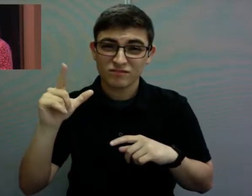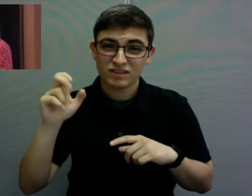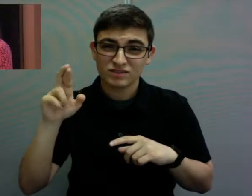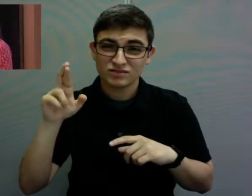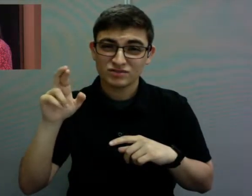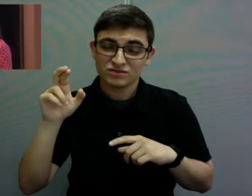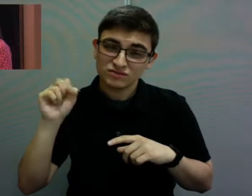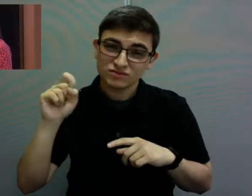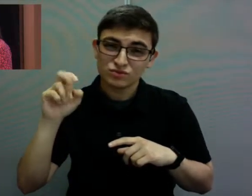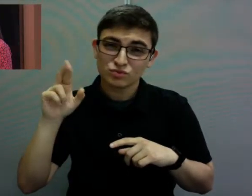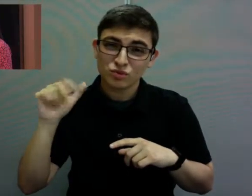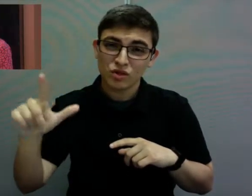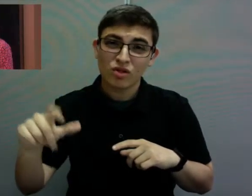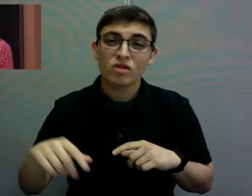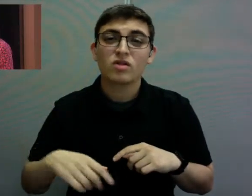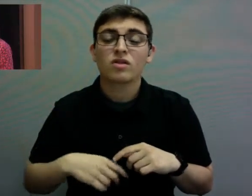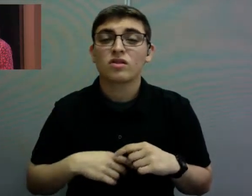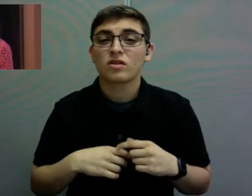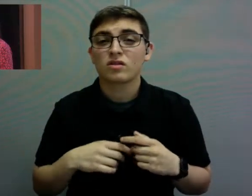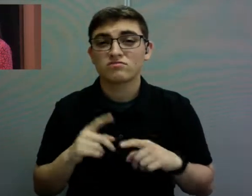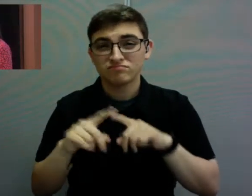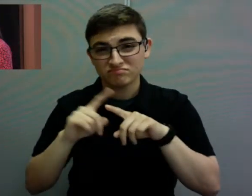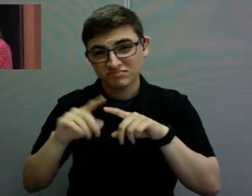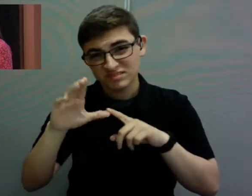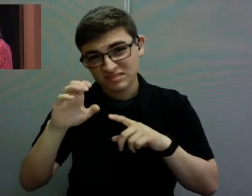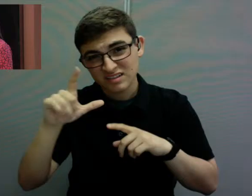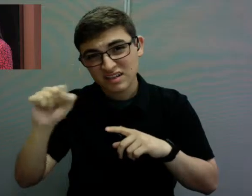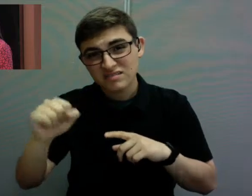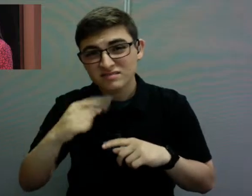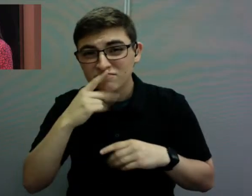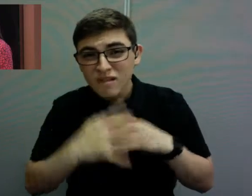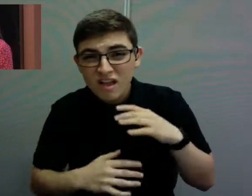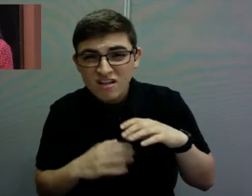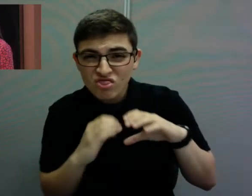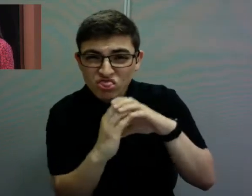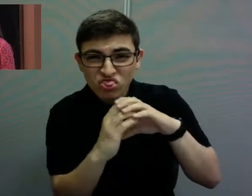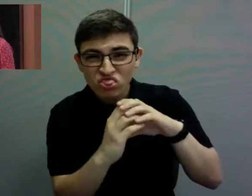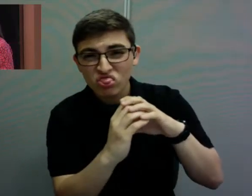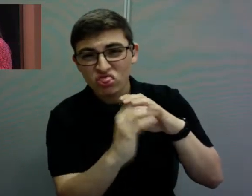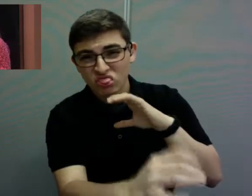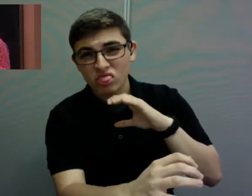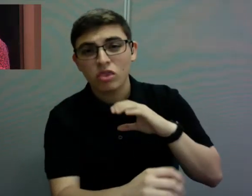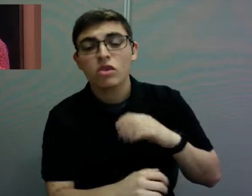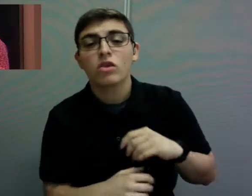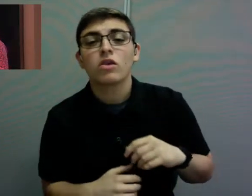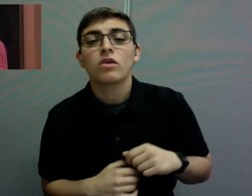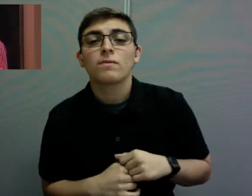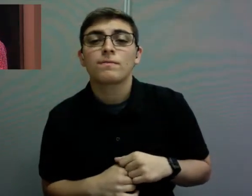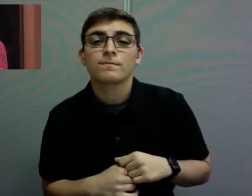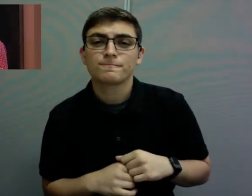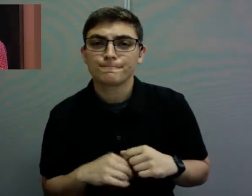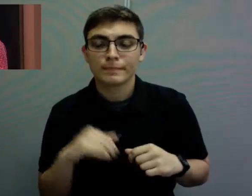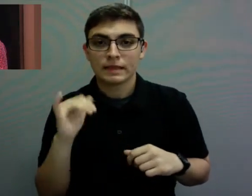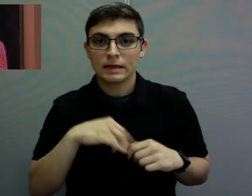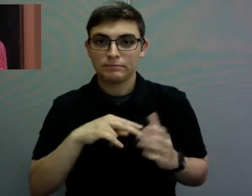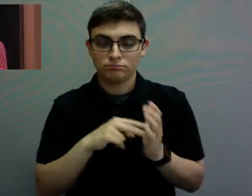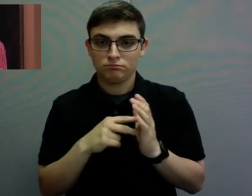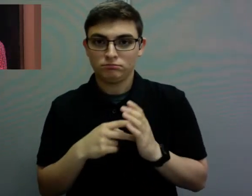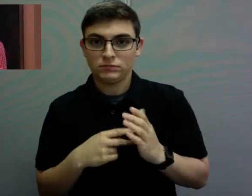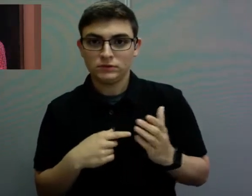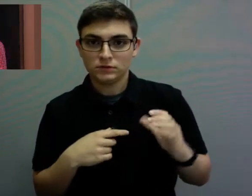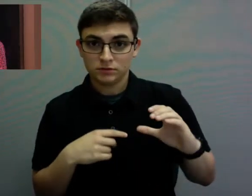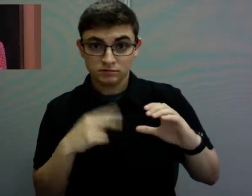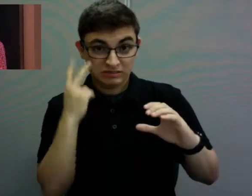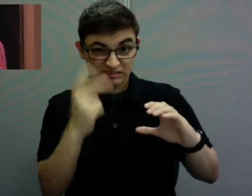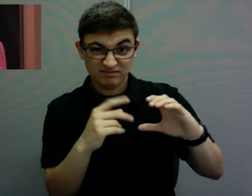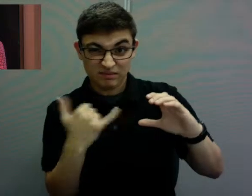cholesterol, inflammatory cells, and sometimes blood clot also. So this is why things like controlling